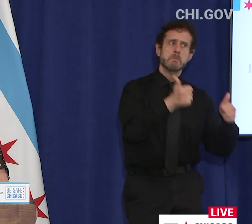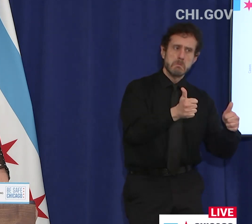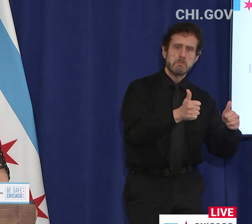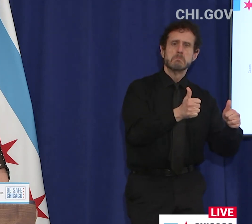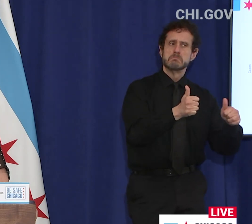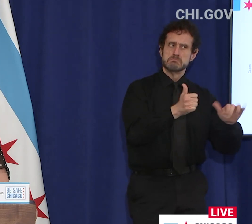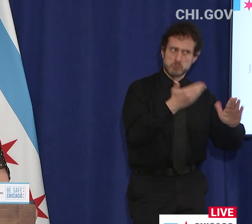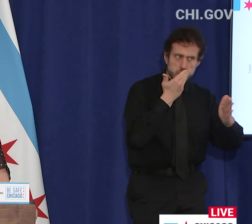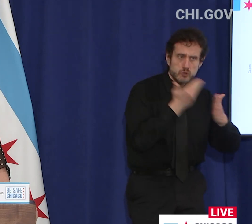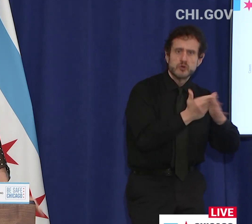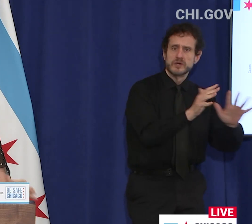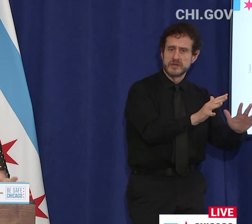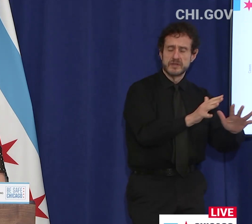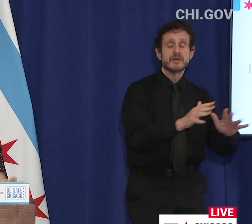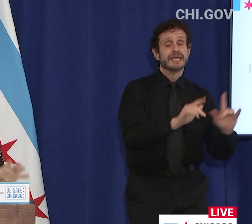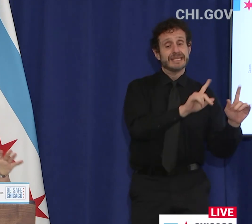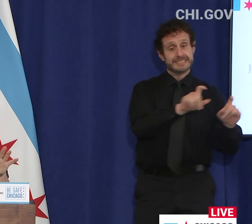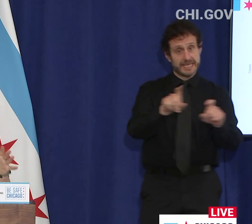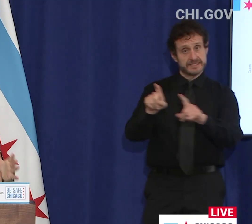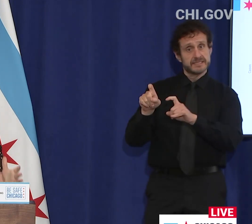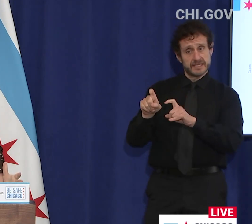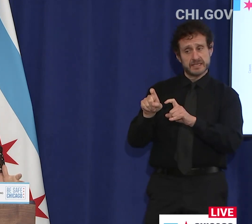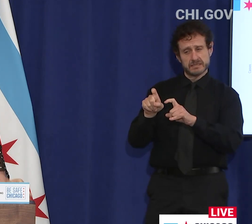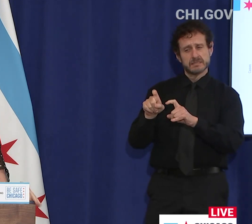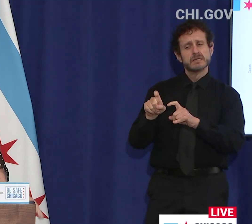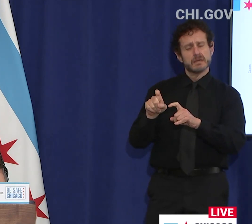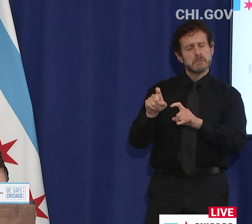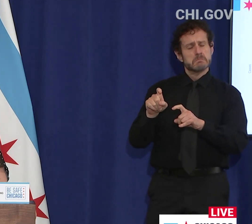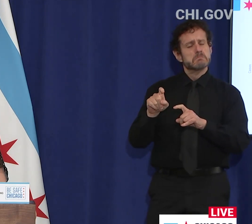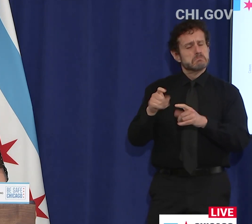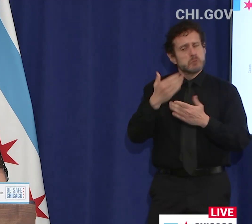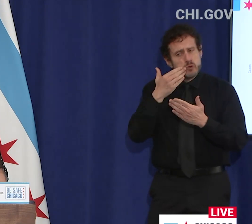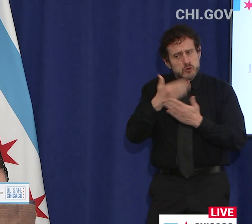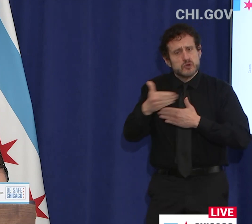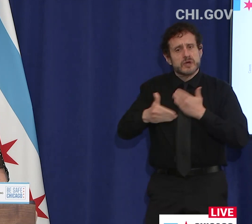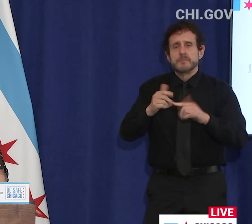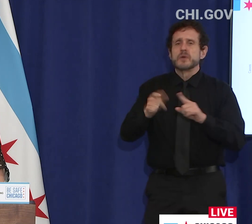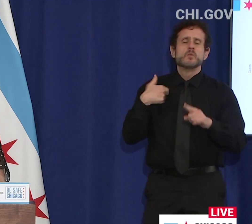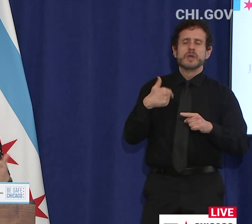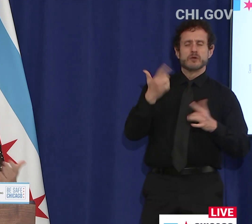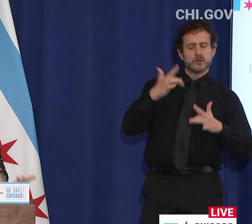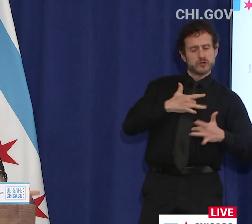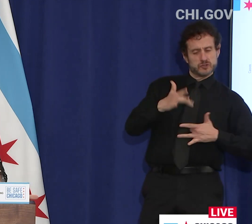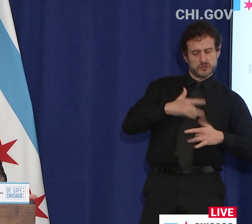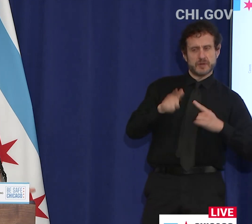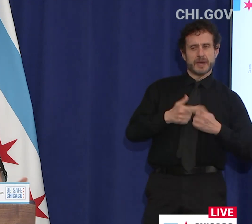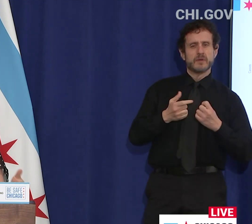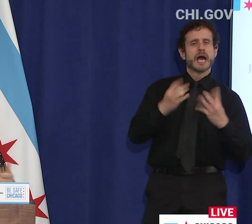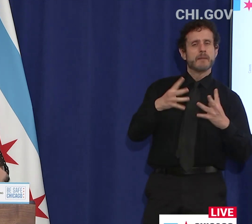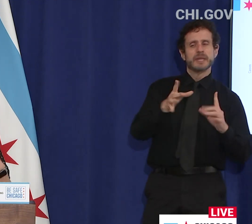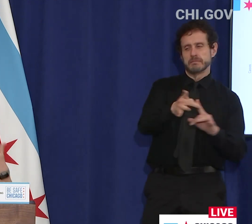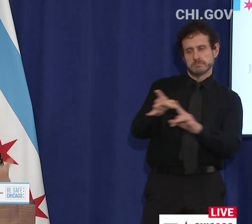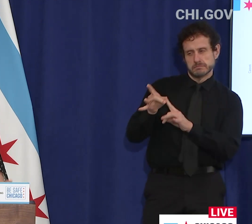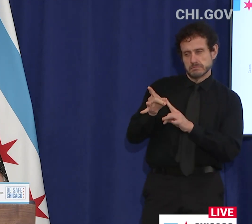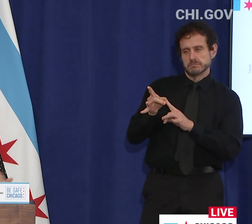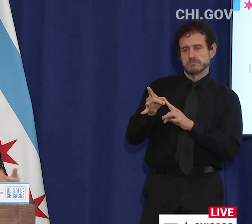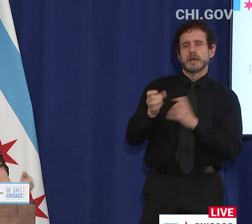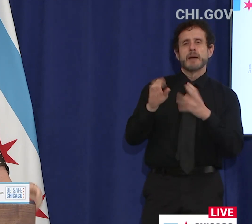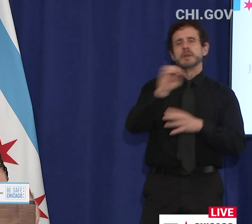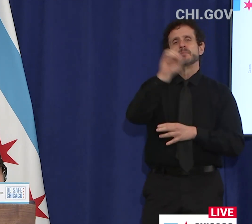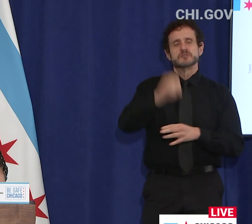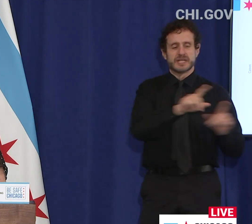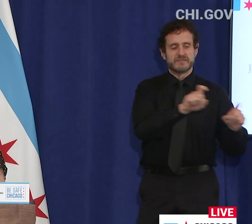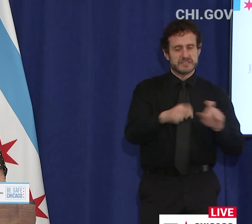from testing capacity, although we have some concerns about percent positivity. That we were in a good place, although still